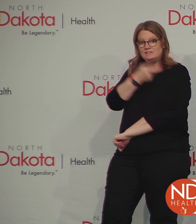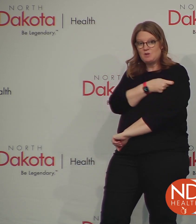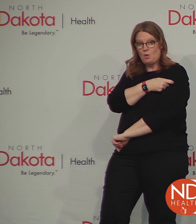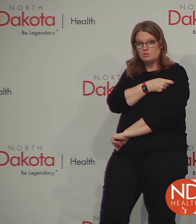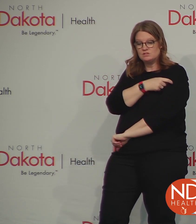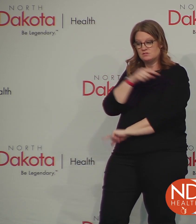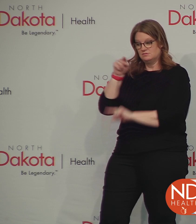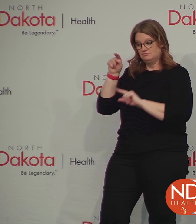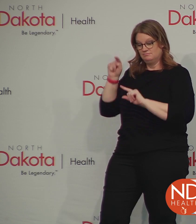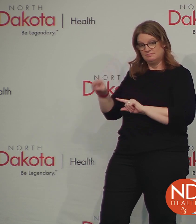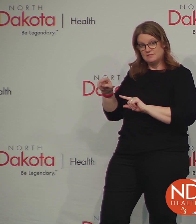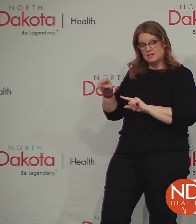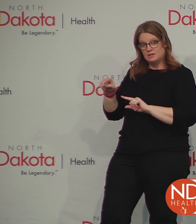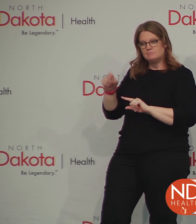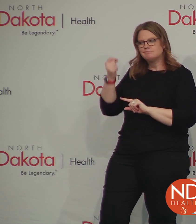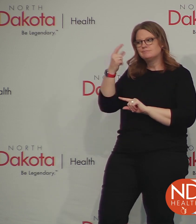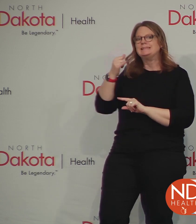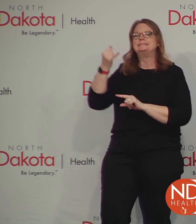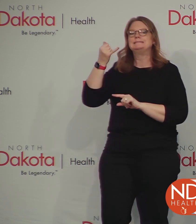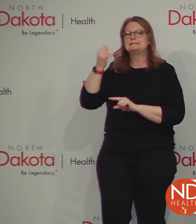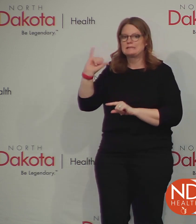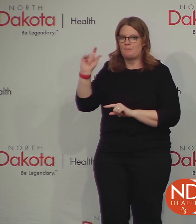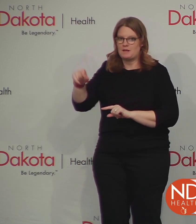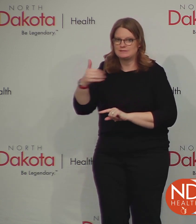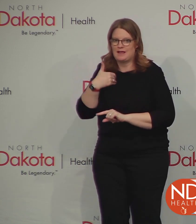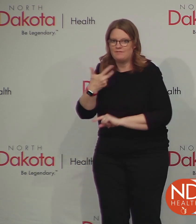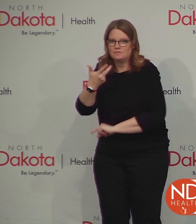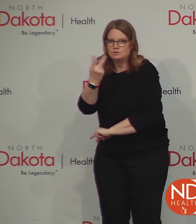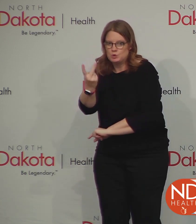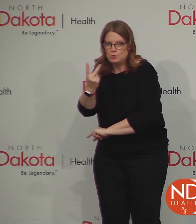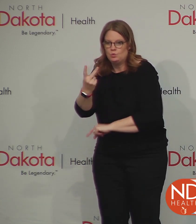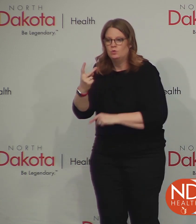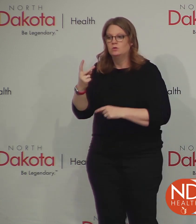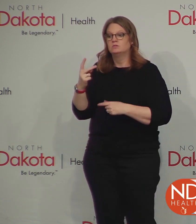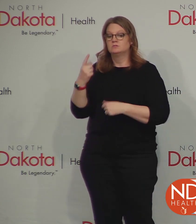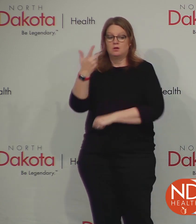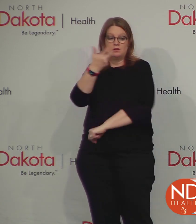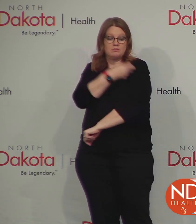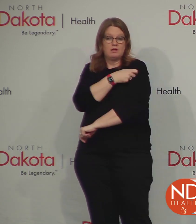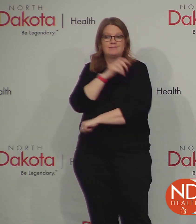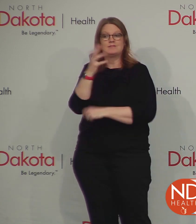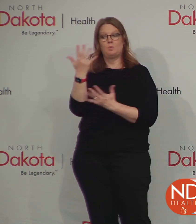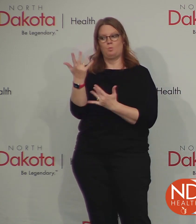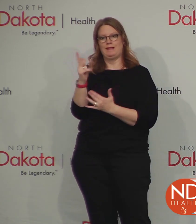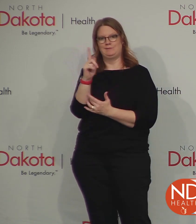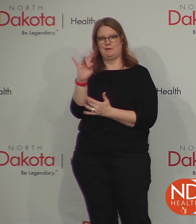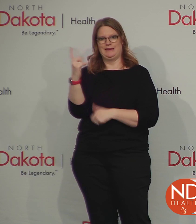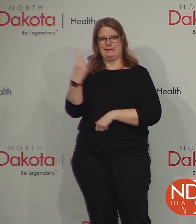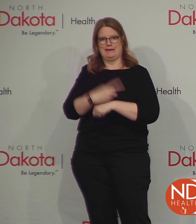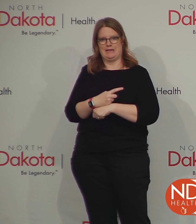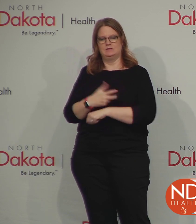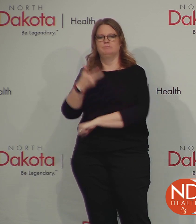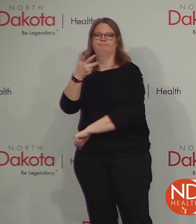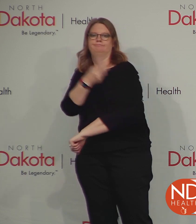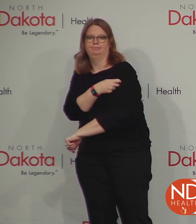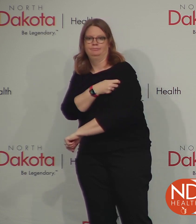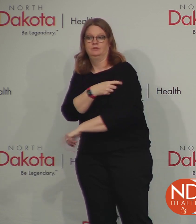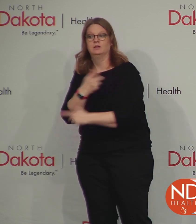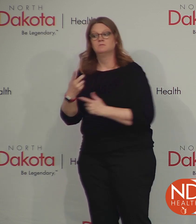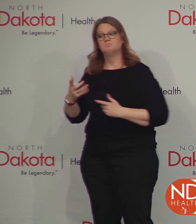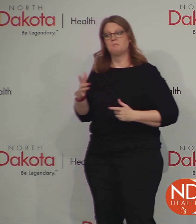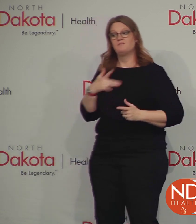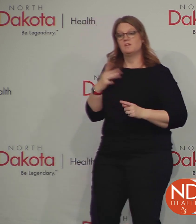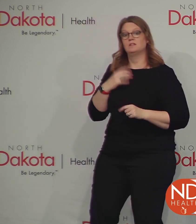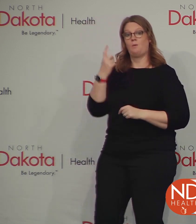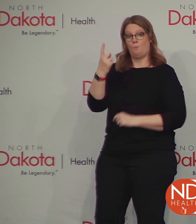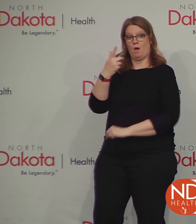Now, this vaccine, you still do need 2 doses, 28 days apart. However, it is promising that even after 1 dose,